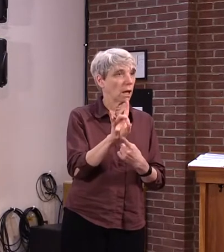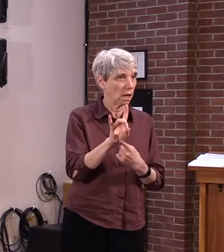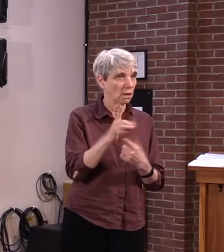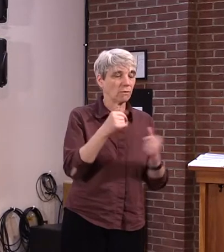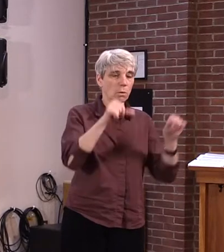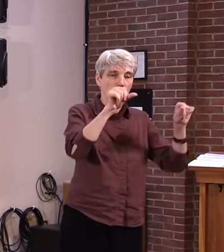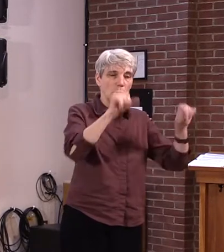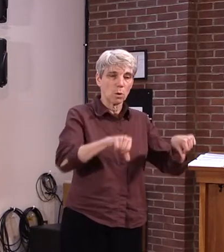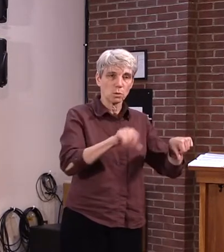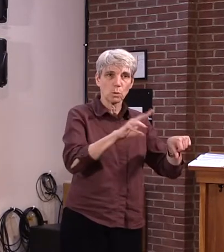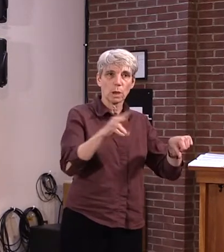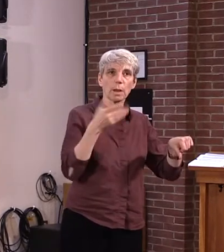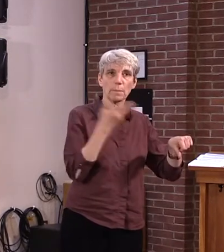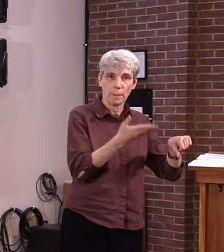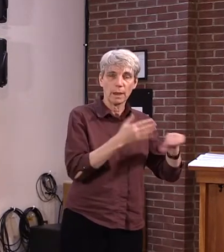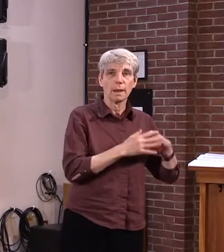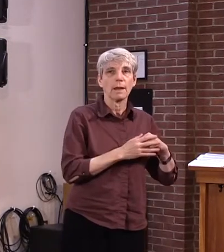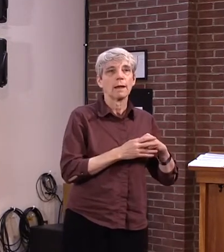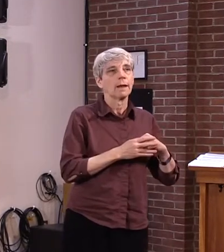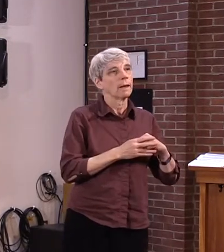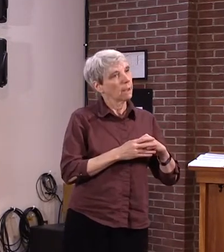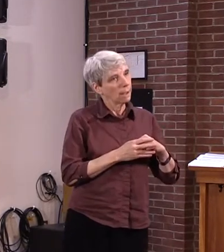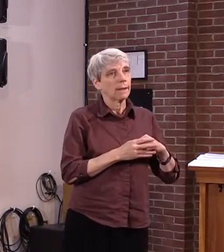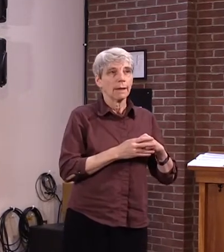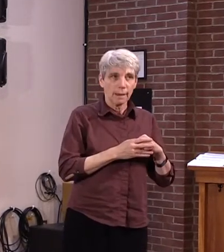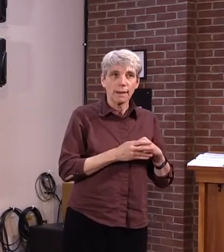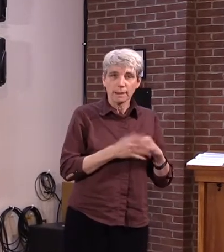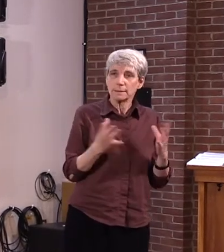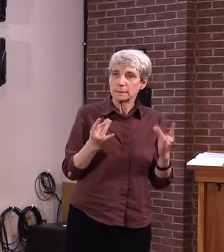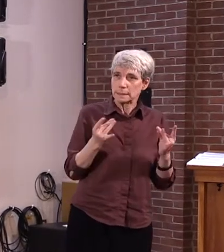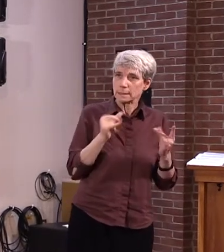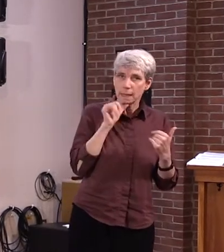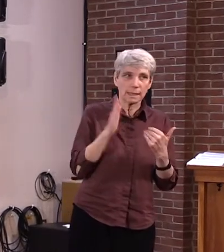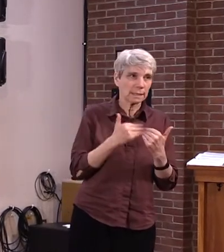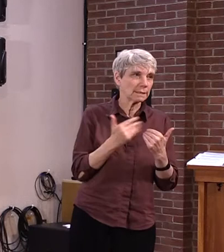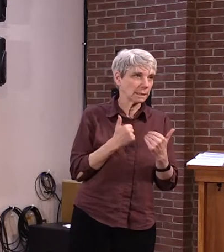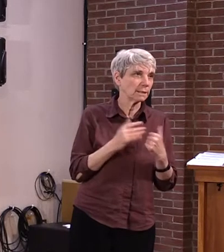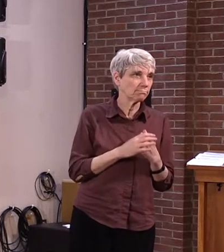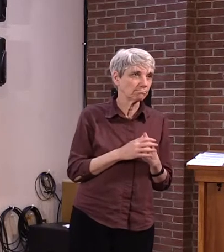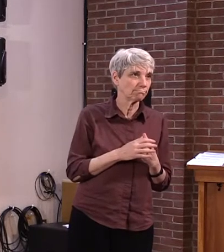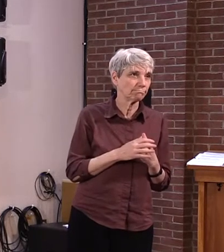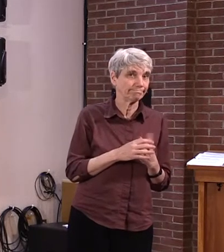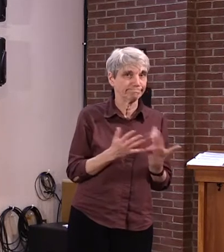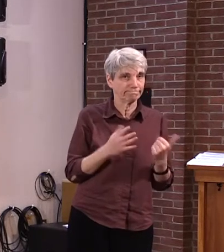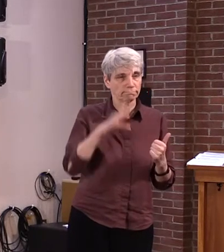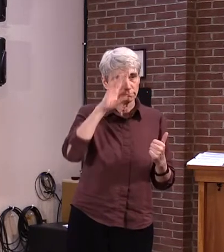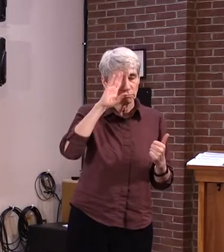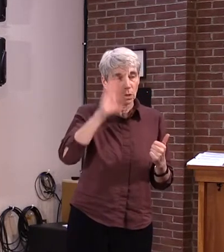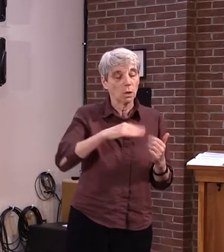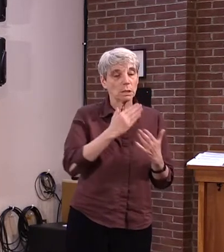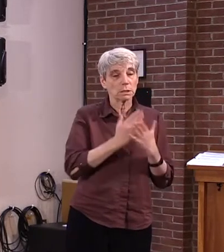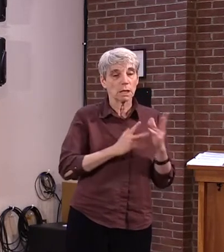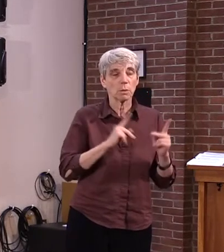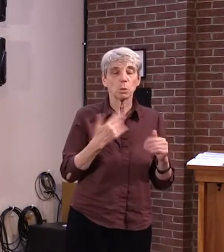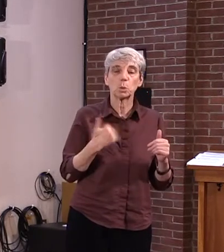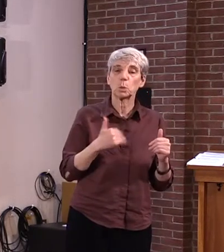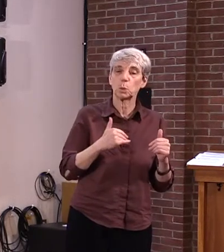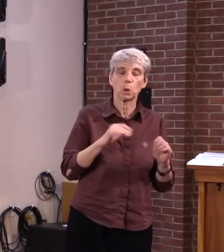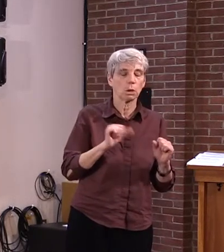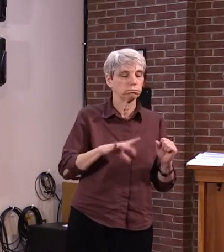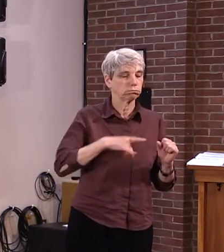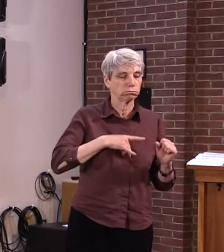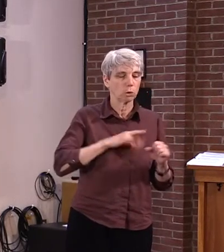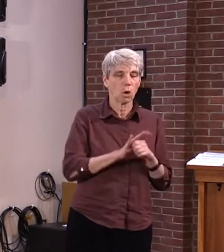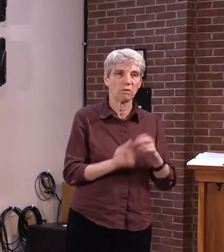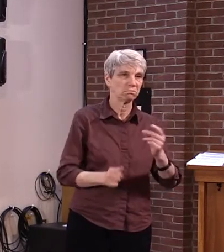You know, this is going to be a tricky opening because this is, you know, some of these individuals are vulnerable, and we've just got to